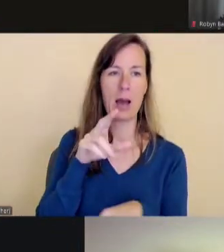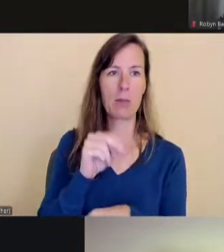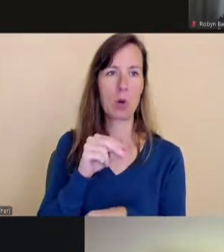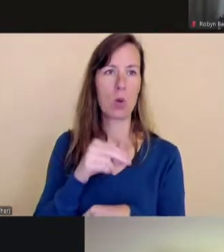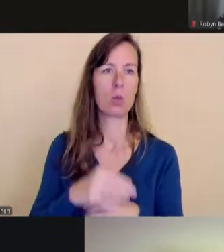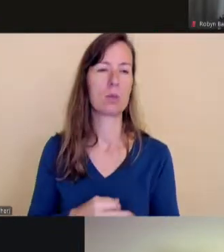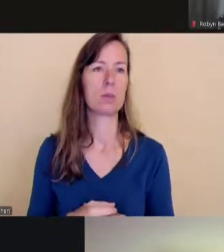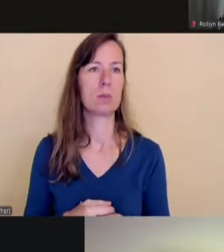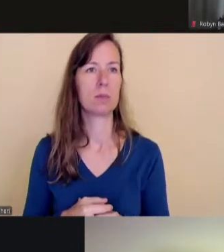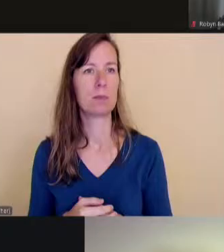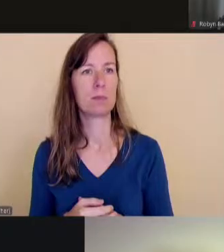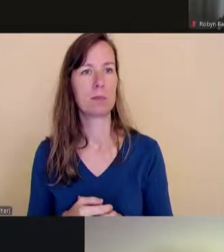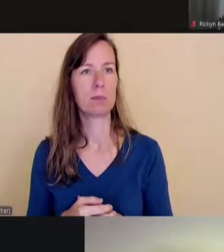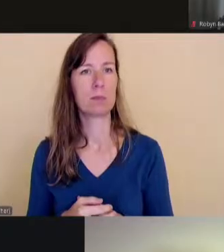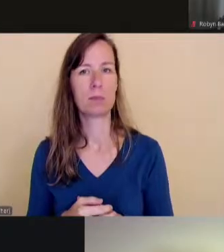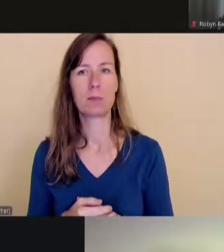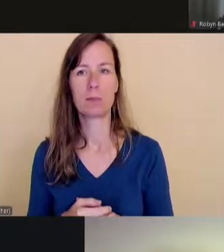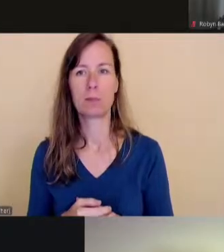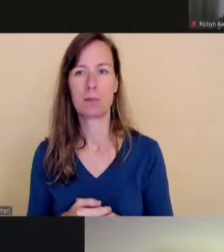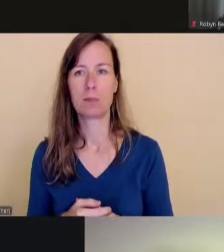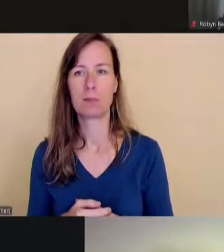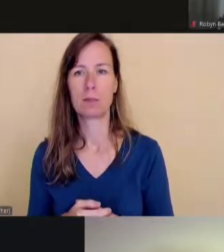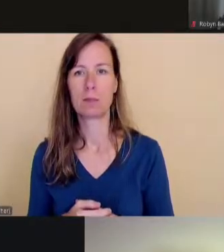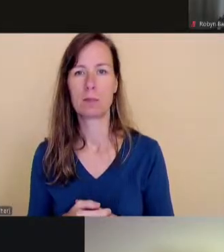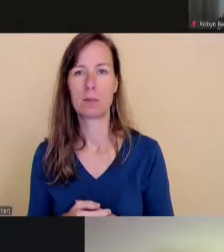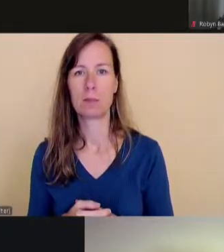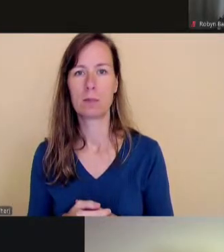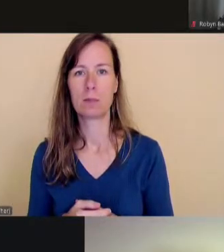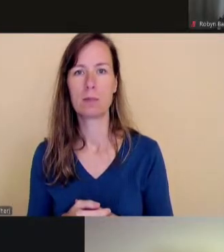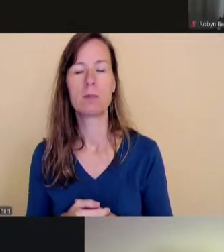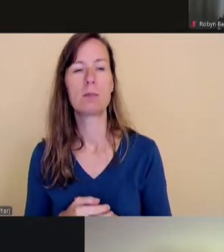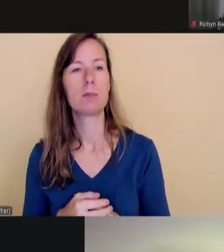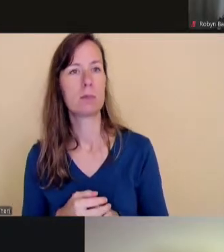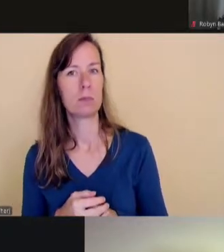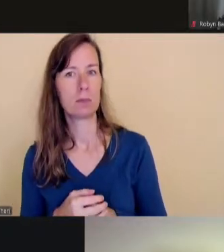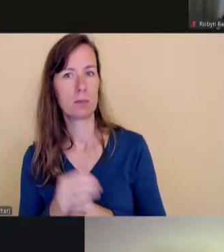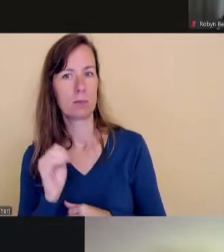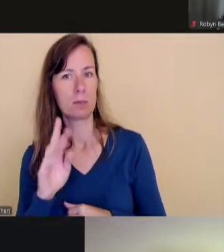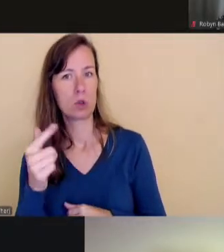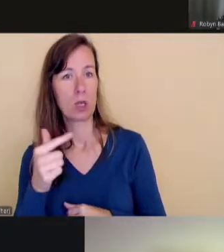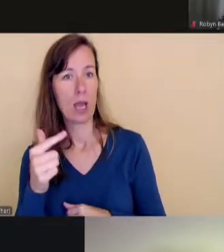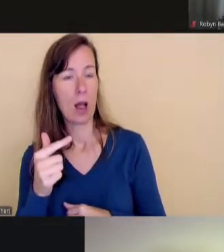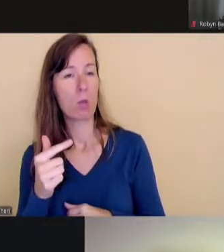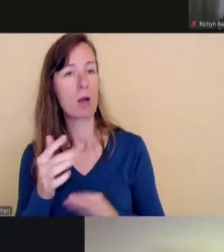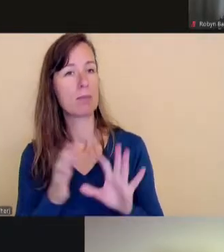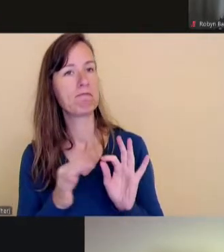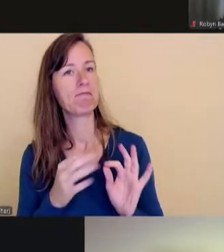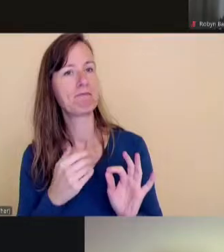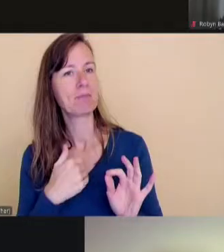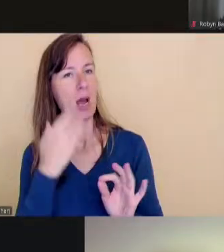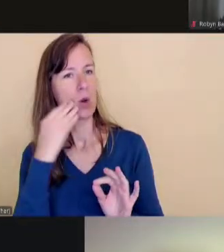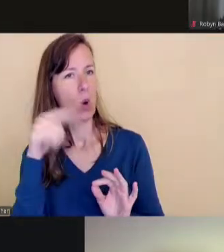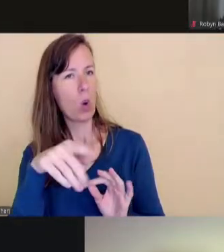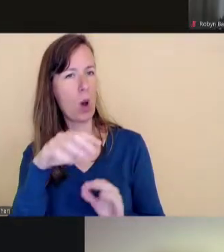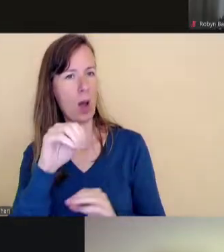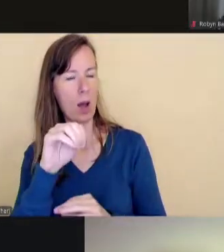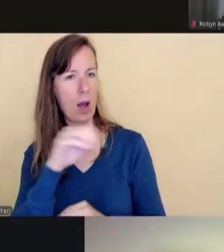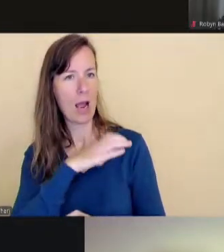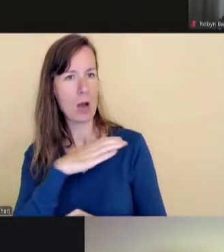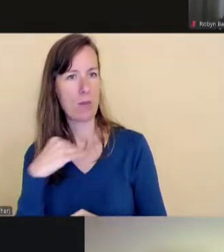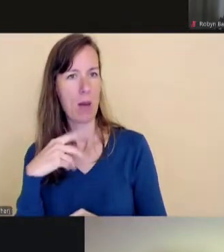So I'll ahead, chime in Mr. here. I do know that Councilmember Tansey has questions as it relates to the